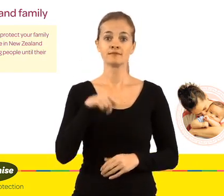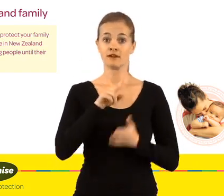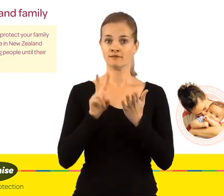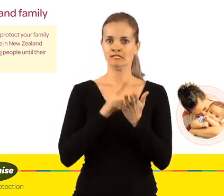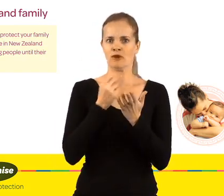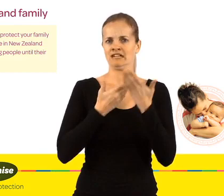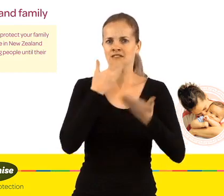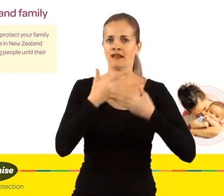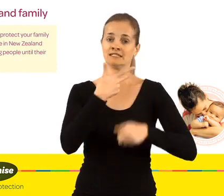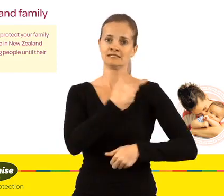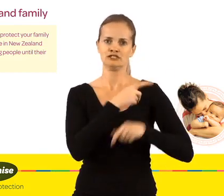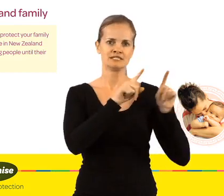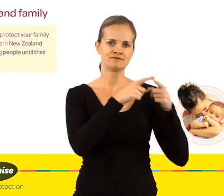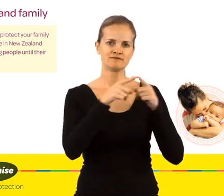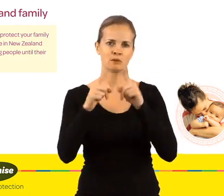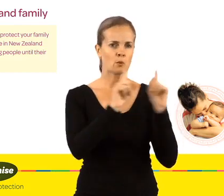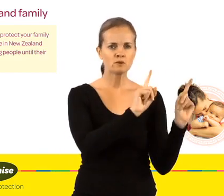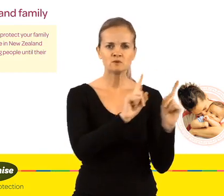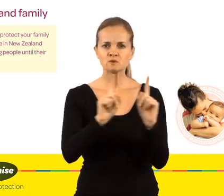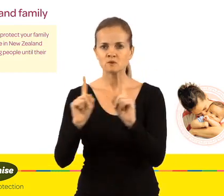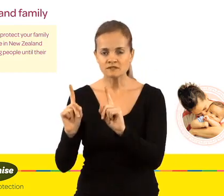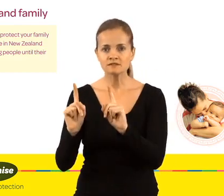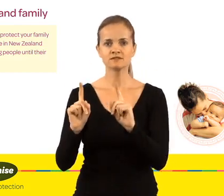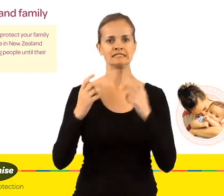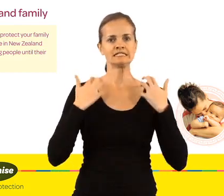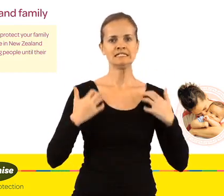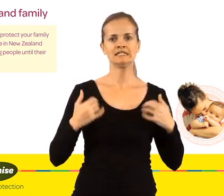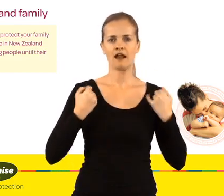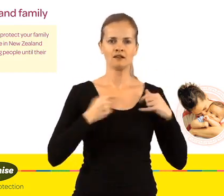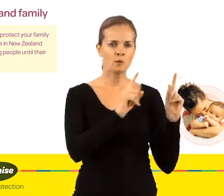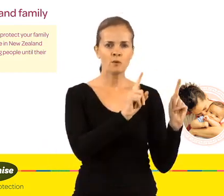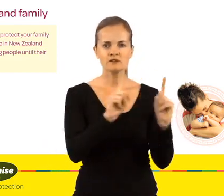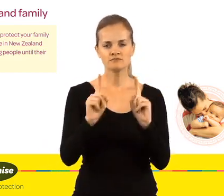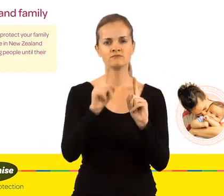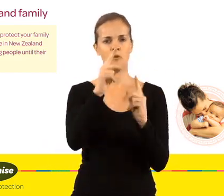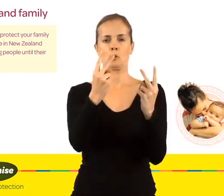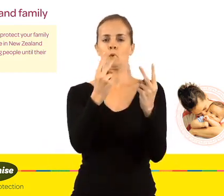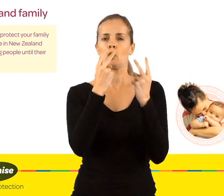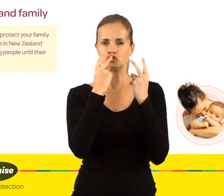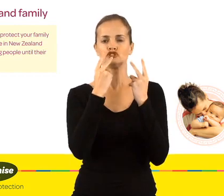This video includes information about the types of immunization and the diseases they help to protect against.